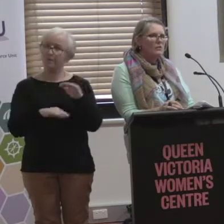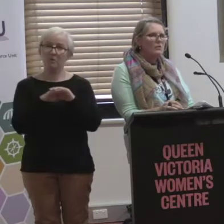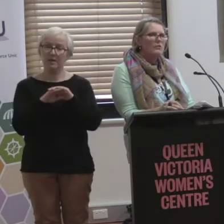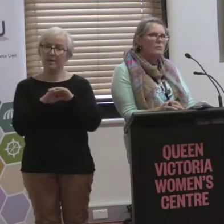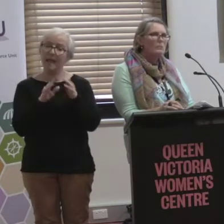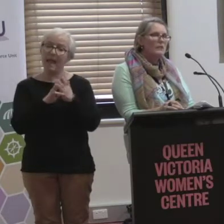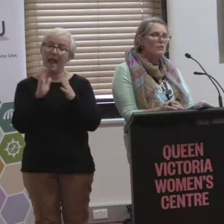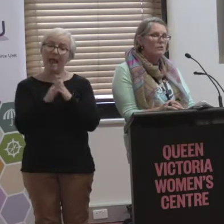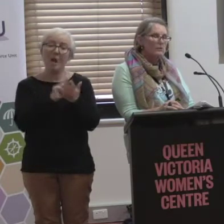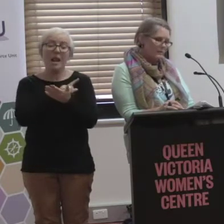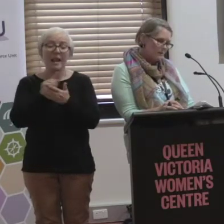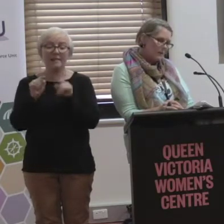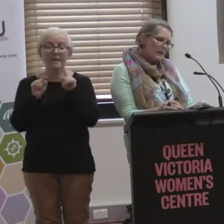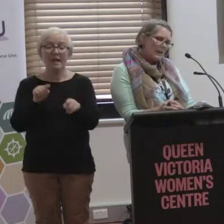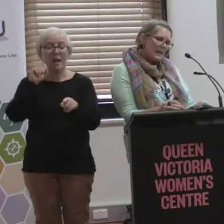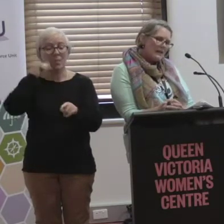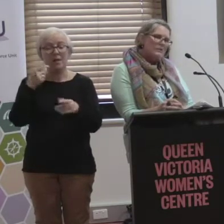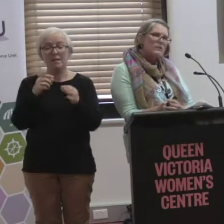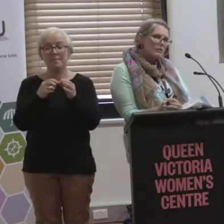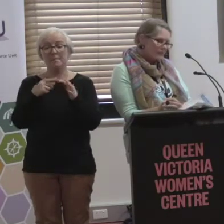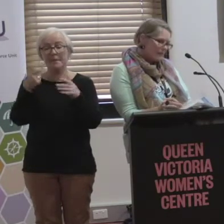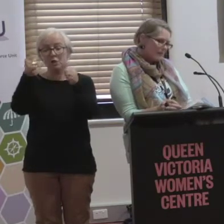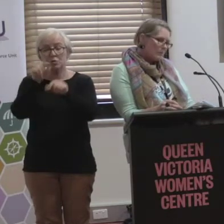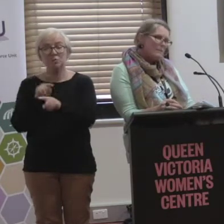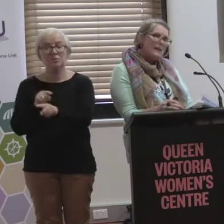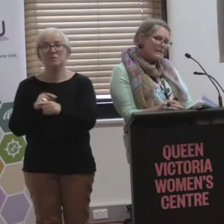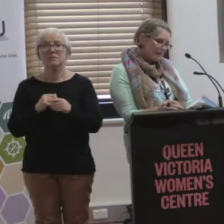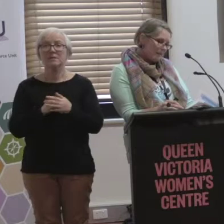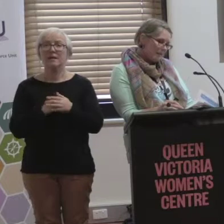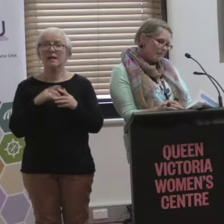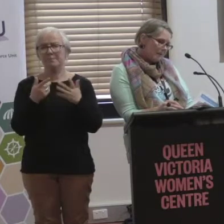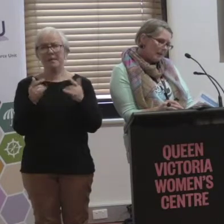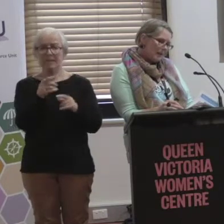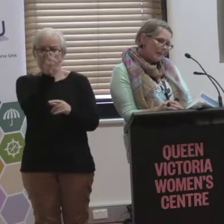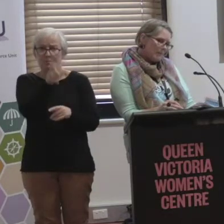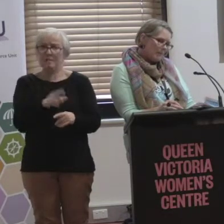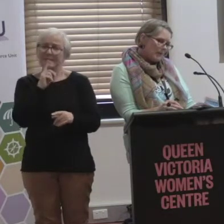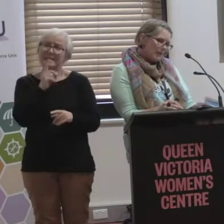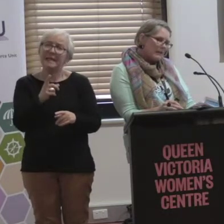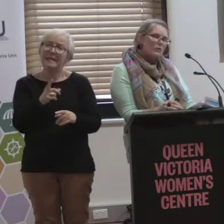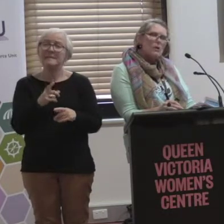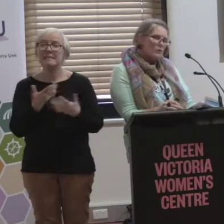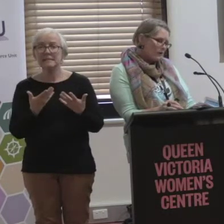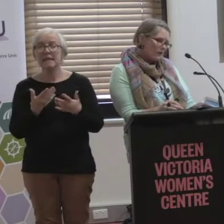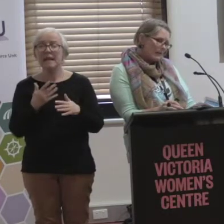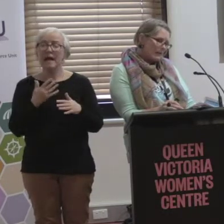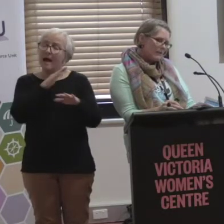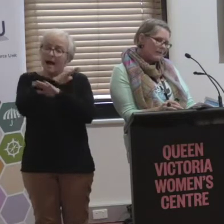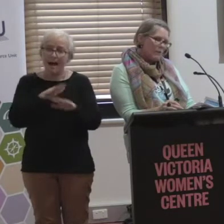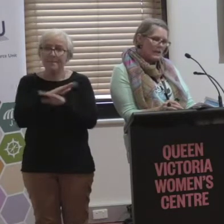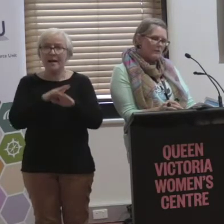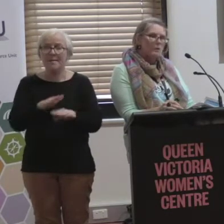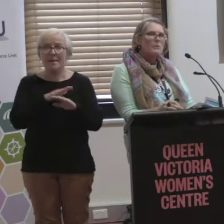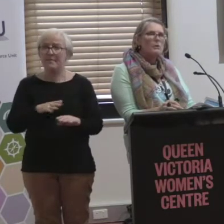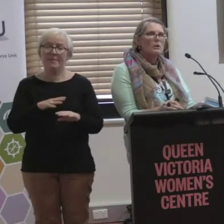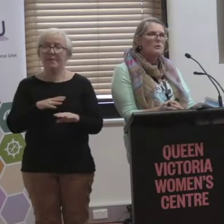those instructions will be interpreted. An individual, for example, may say that under no circumstances